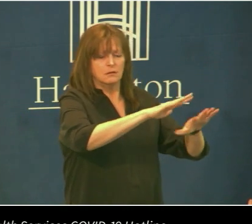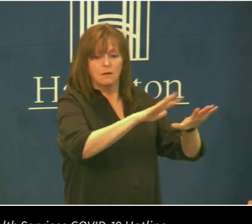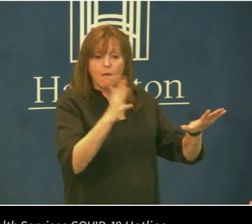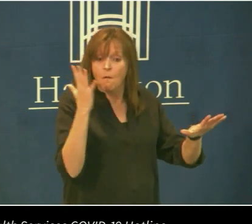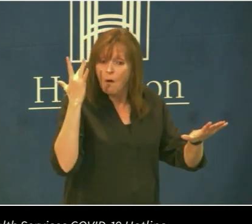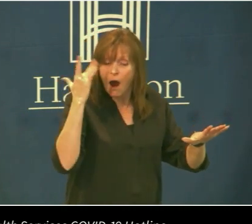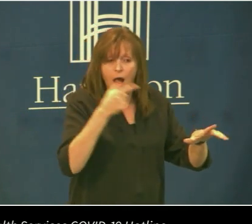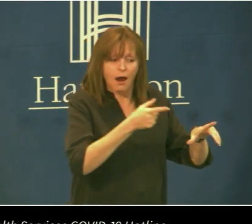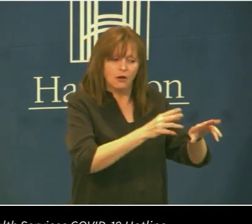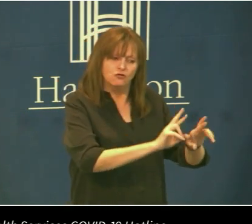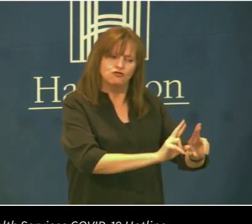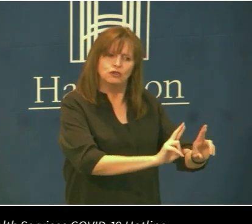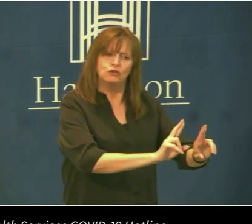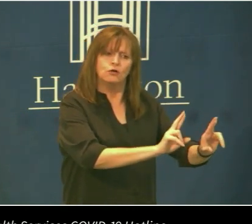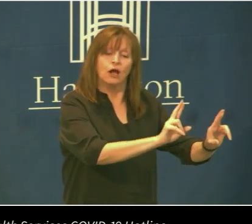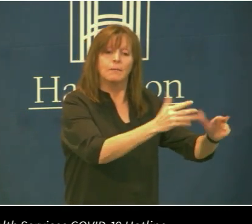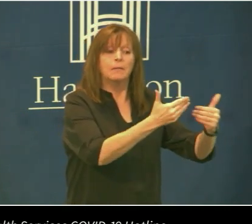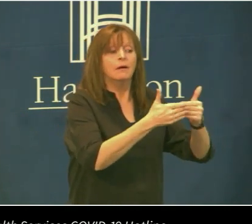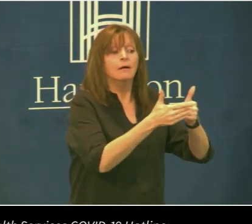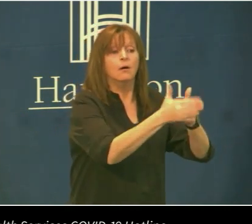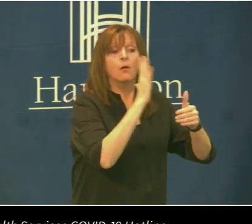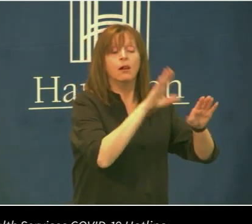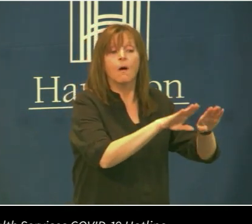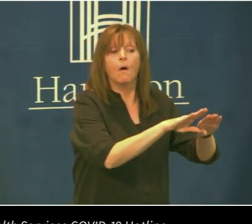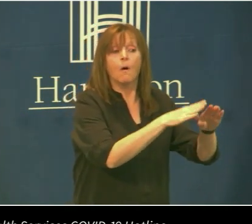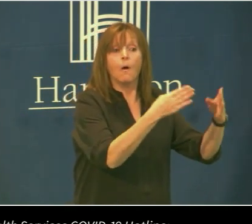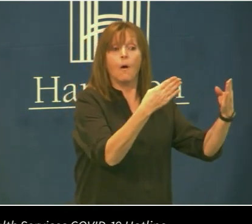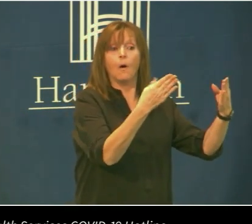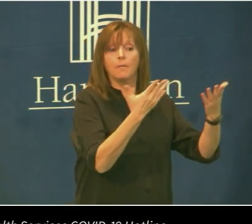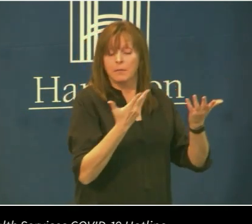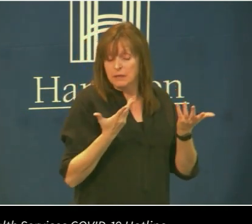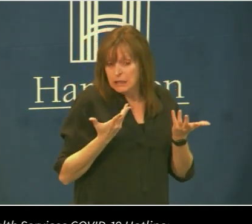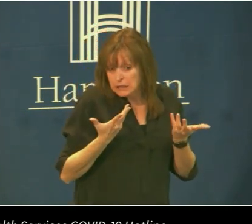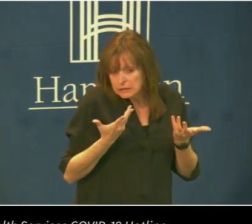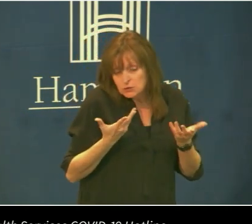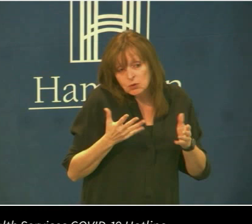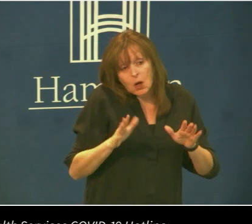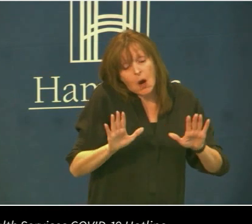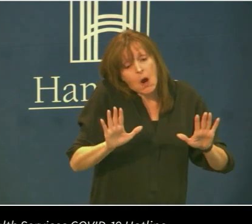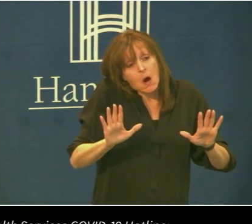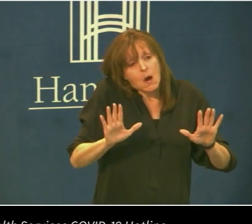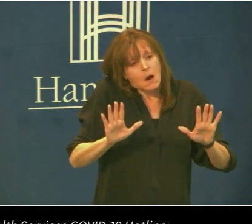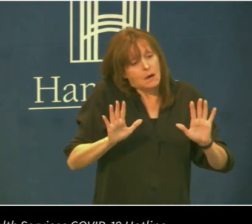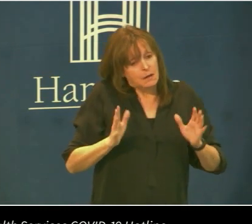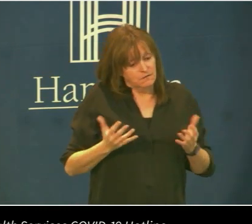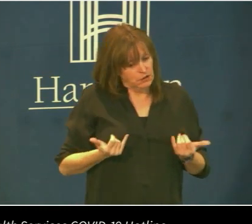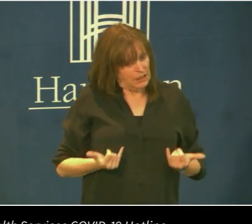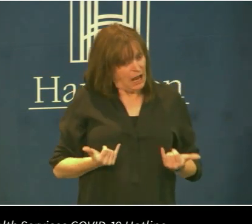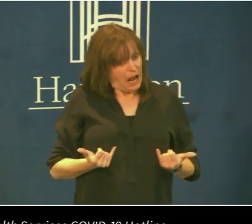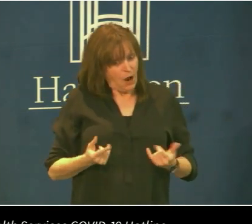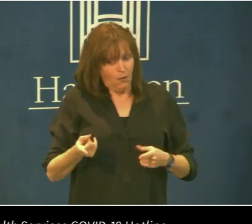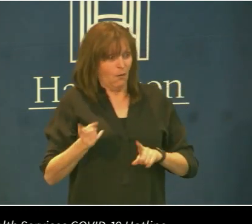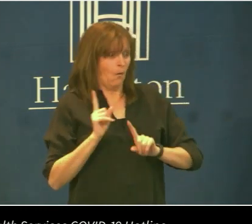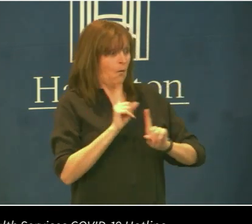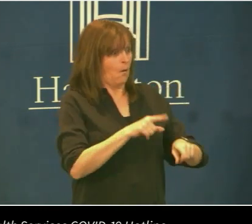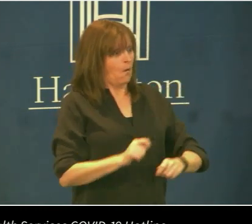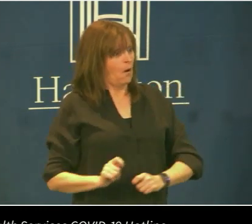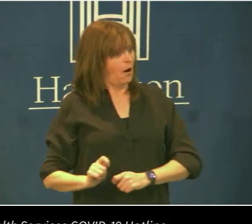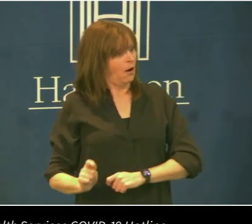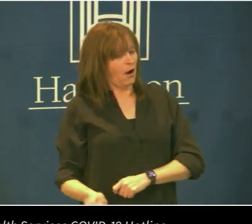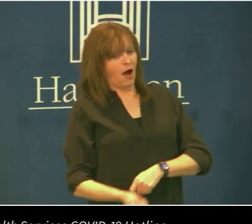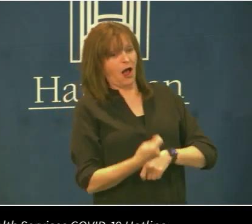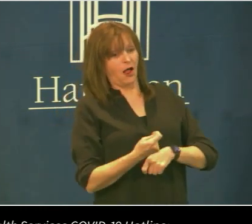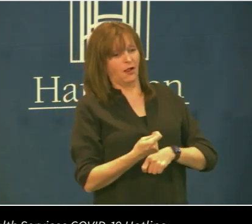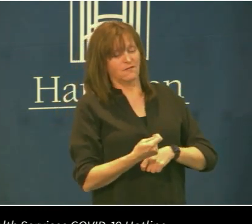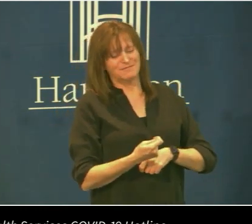good way later on, potentially. So not to be used for golf at this time, and those golf